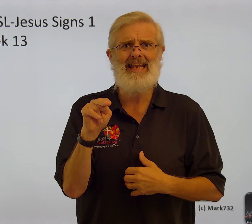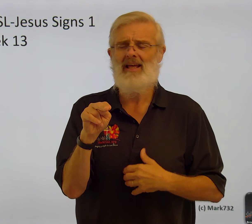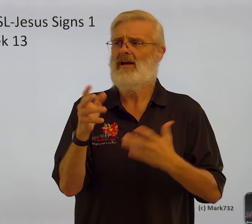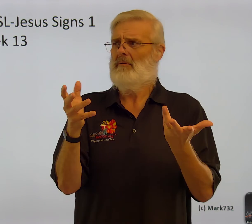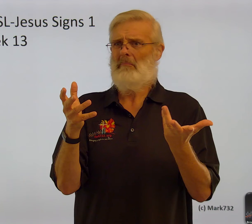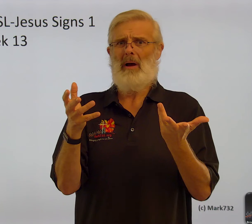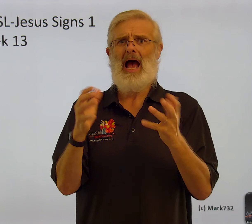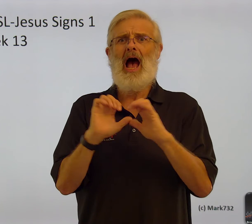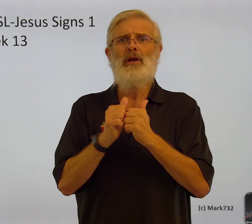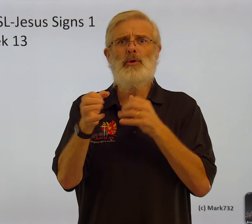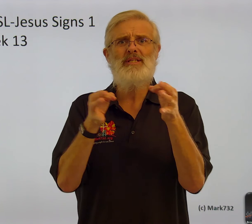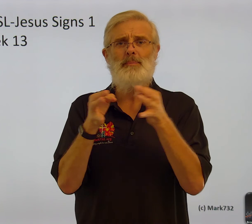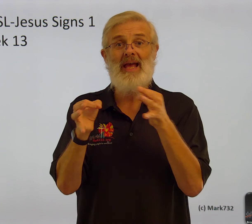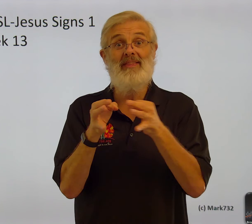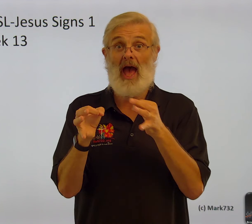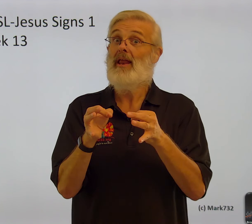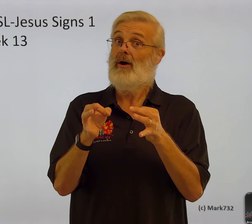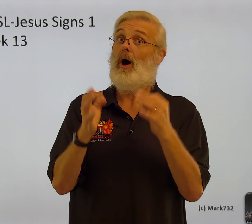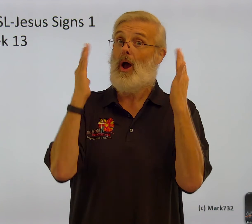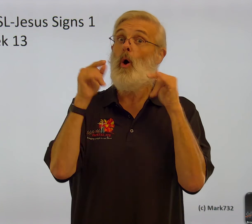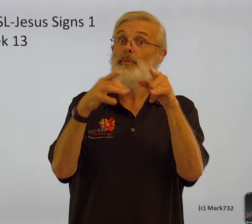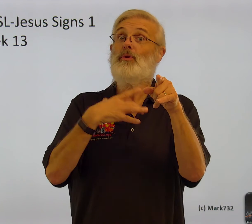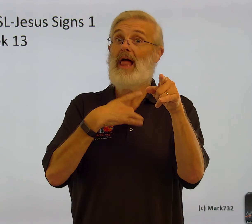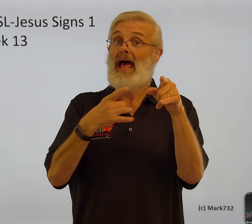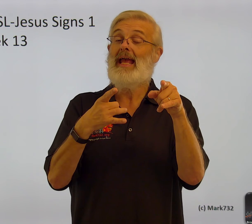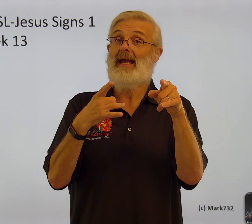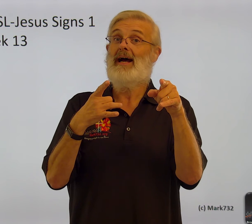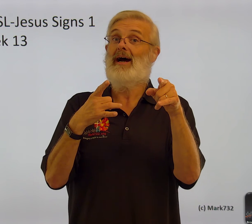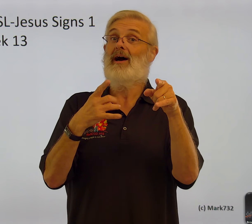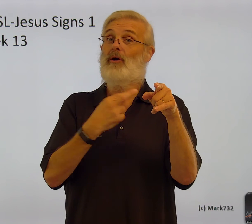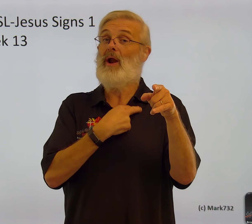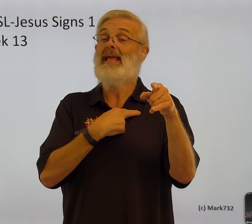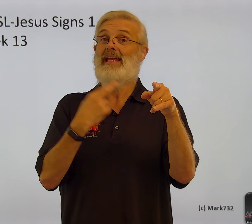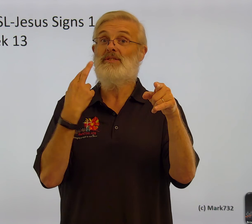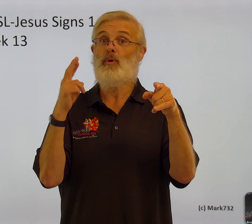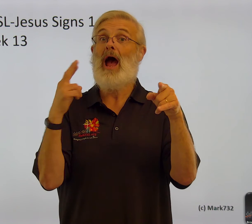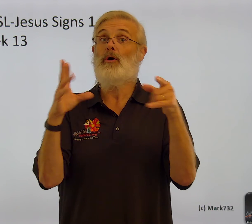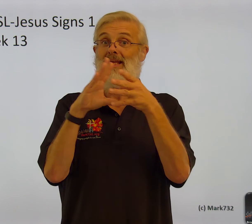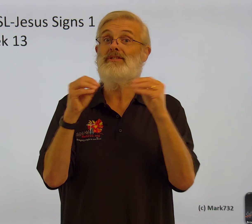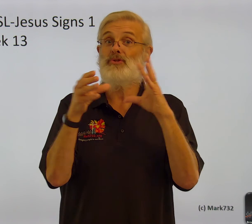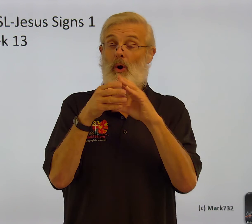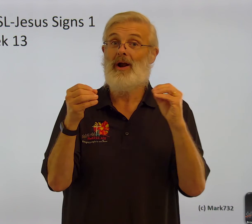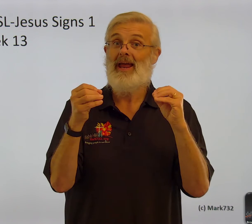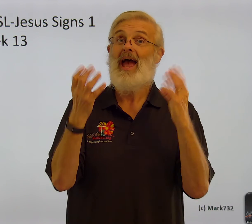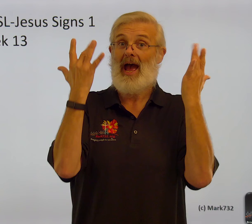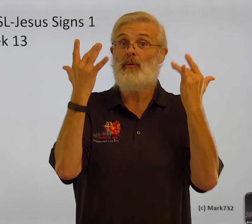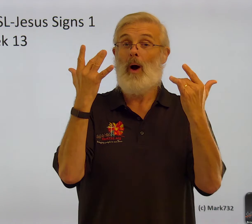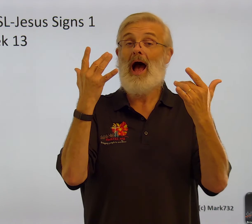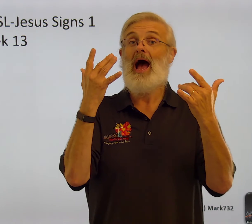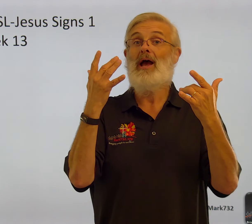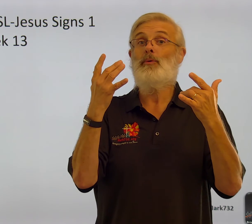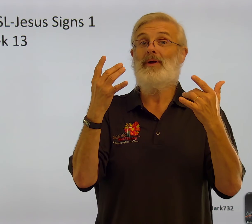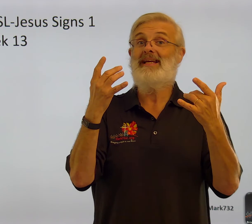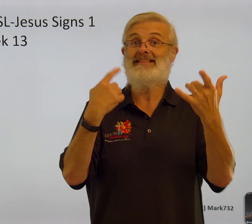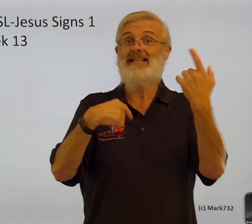how do you explain that well i hope you like uh reiki's brownie story and why we sign